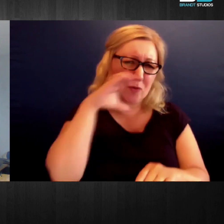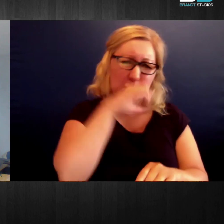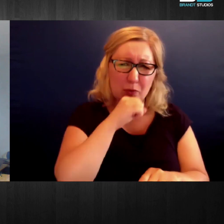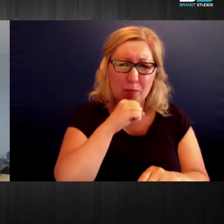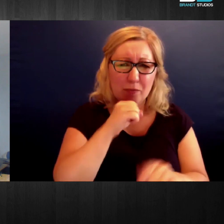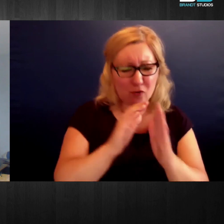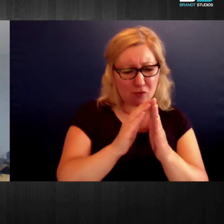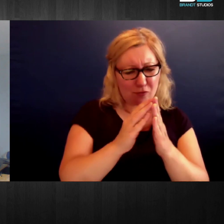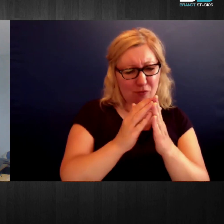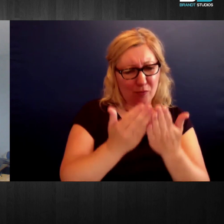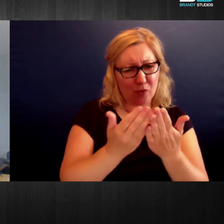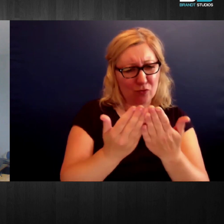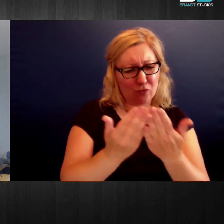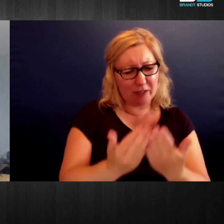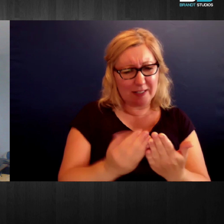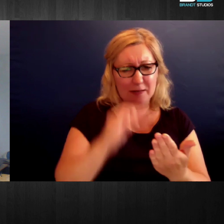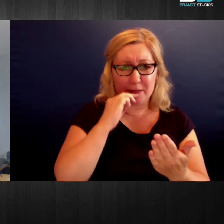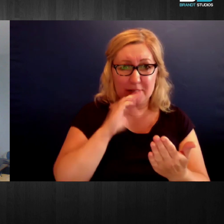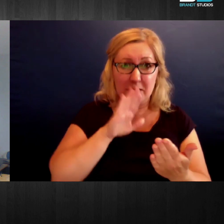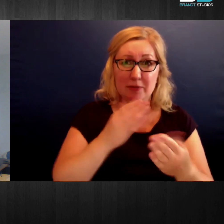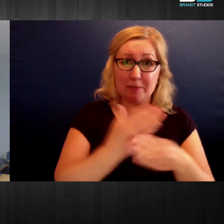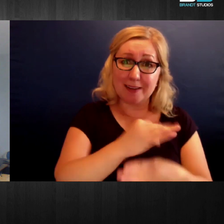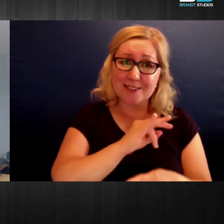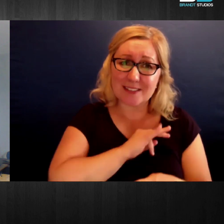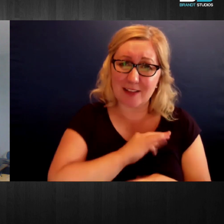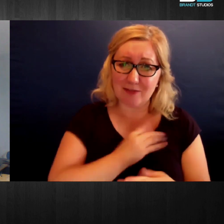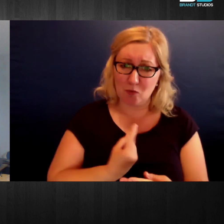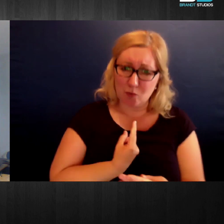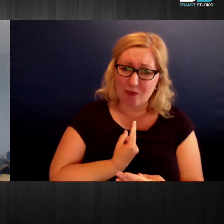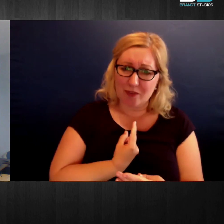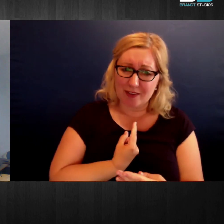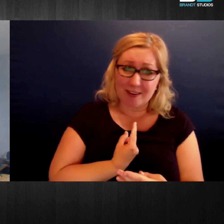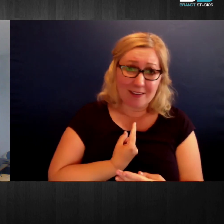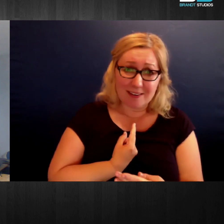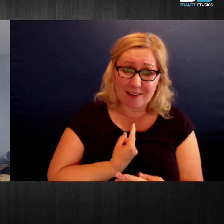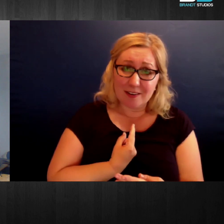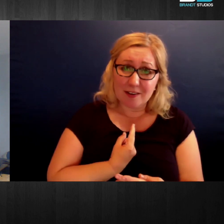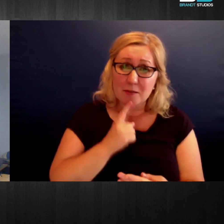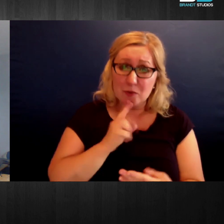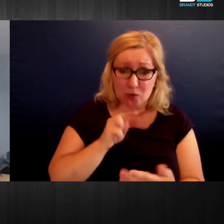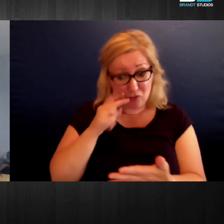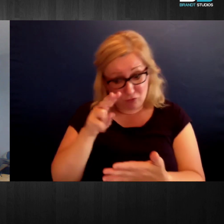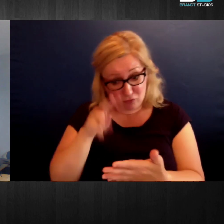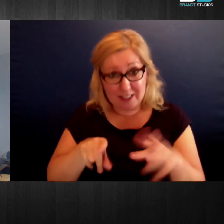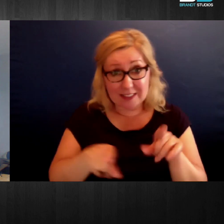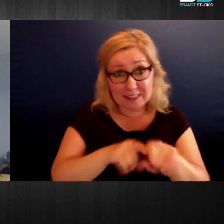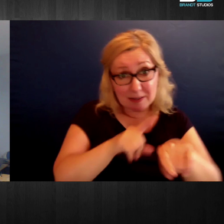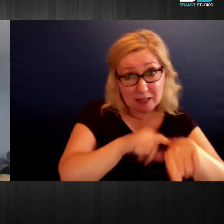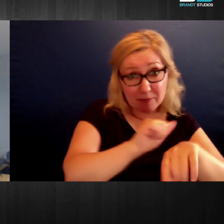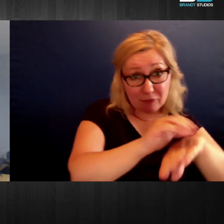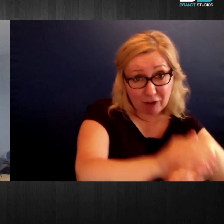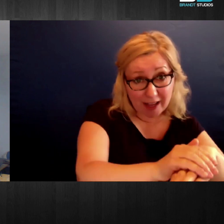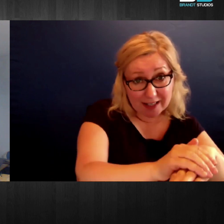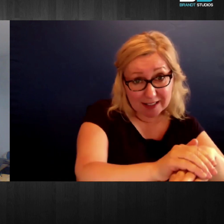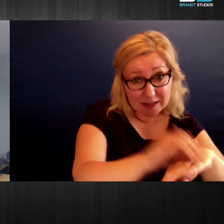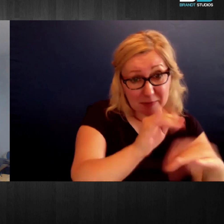alone. But reading together, or even reading with a friend, or reading the same book apart, given the the